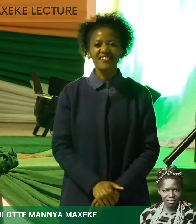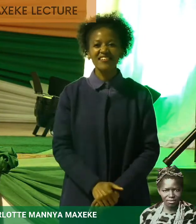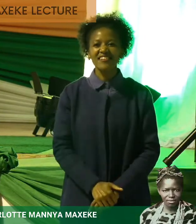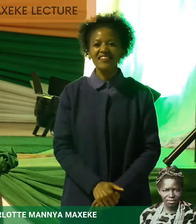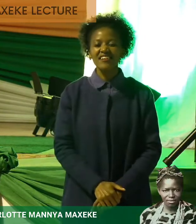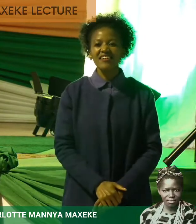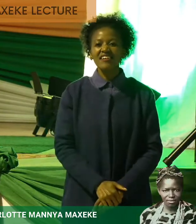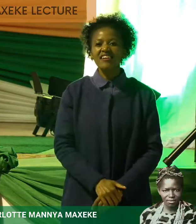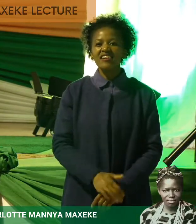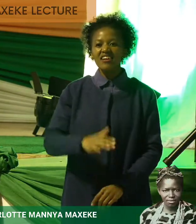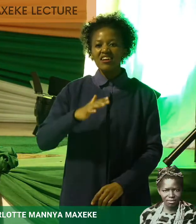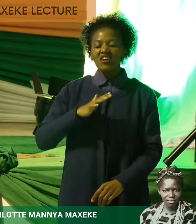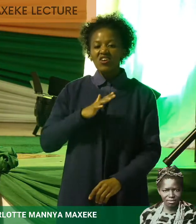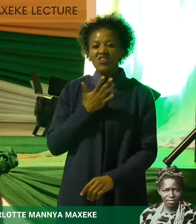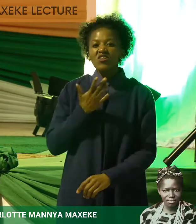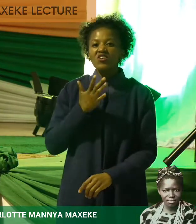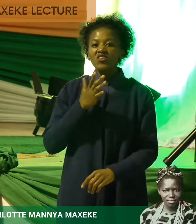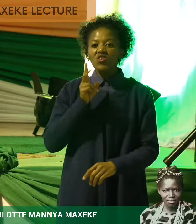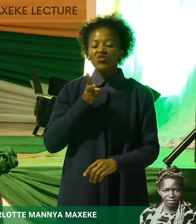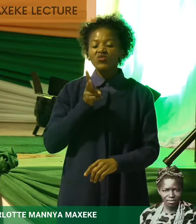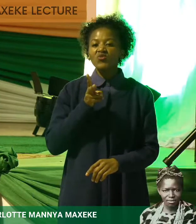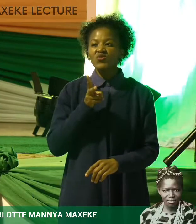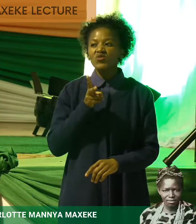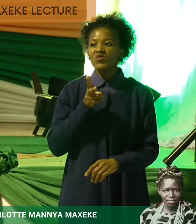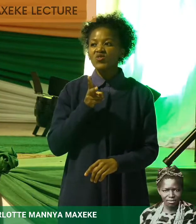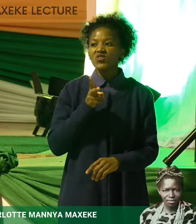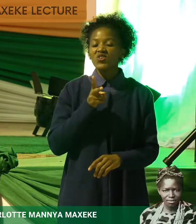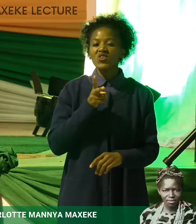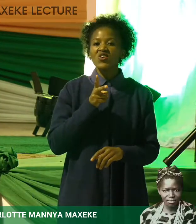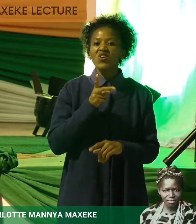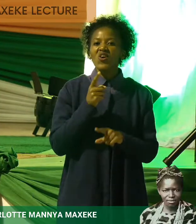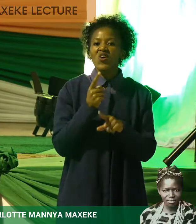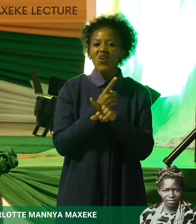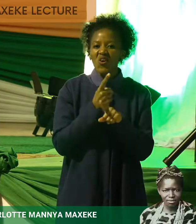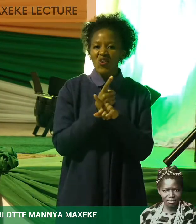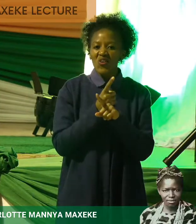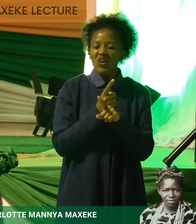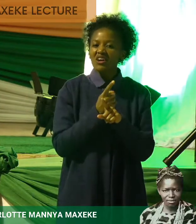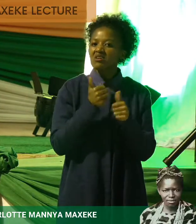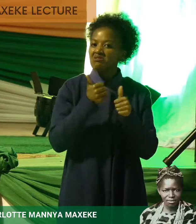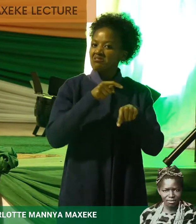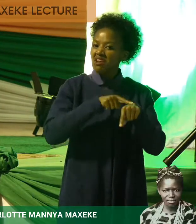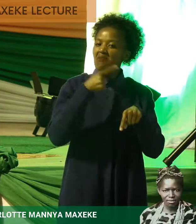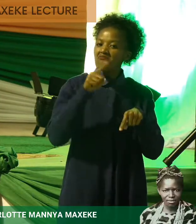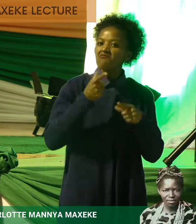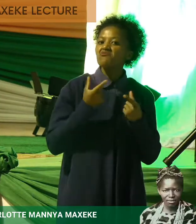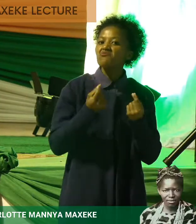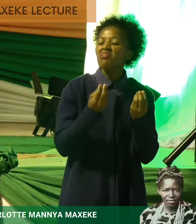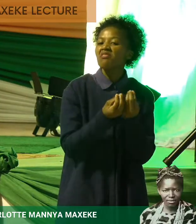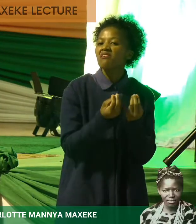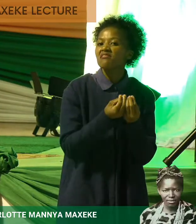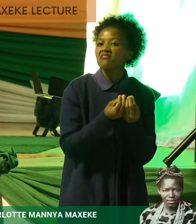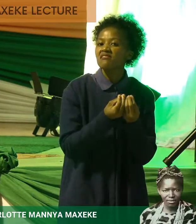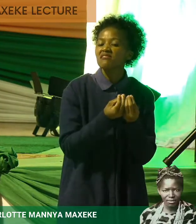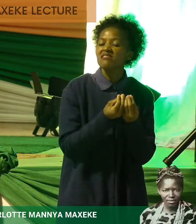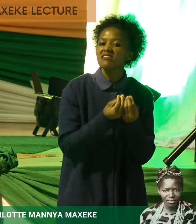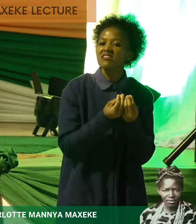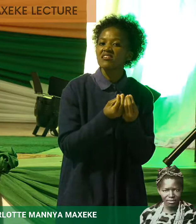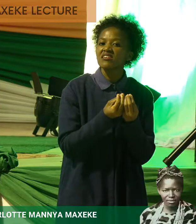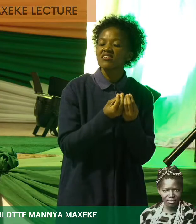Ndiyayifuna nokuyihighlighter ke into ethi there is always a good time for ukwenza izinto.